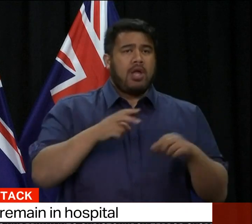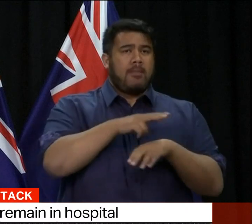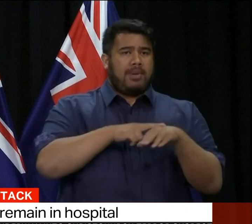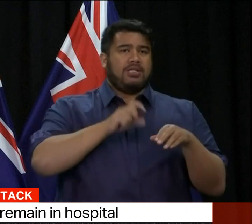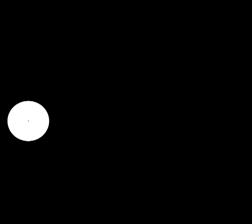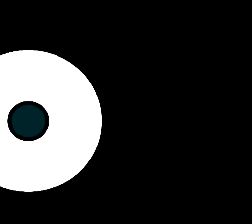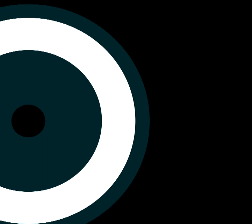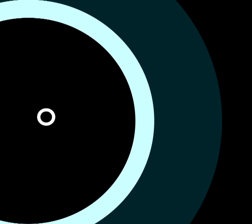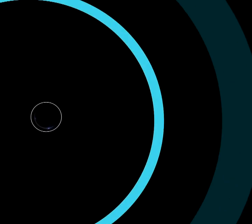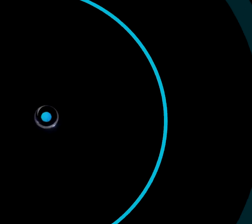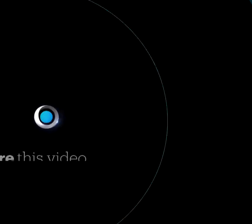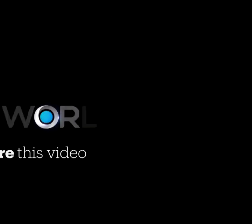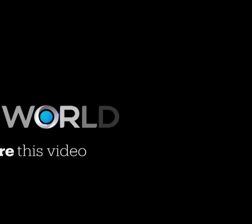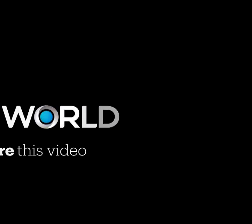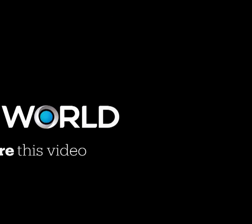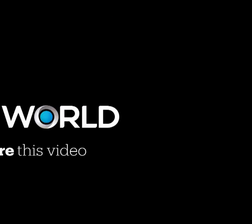outside.